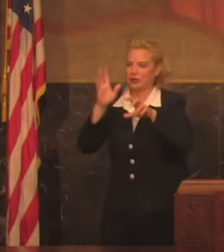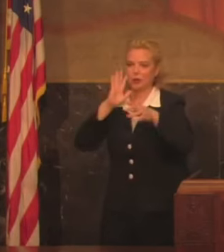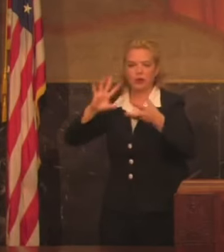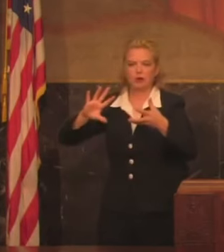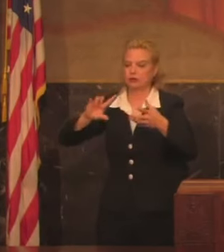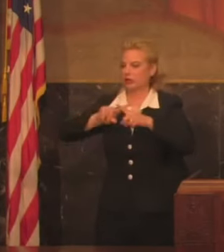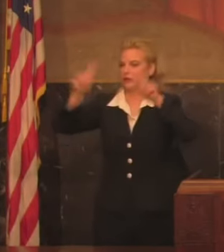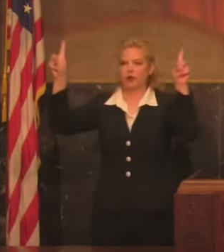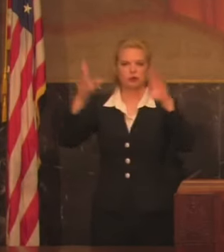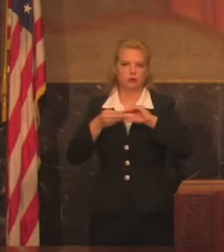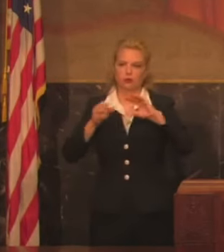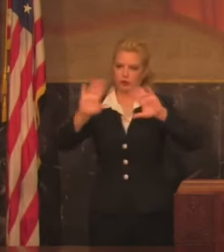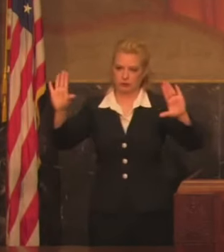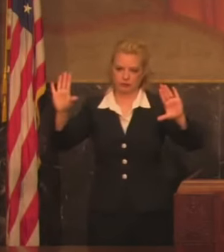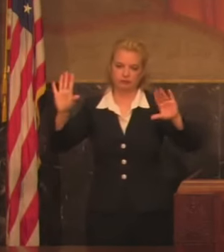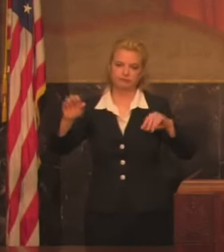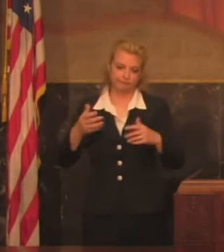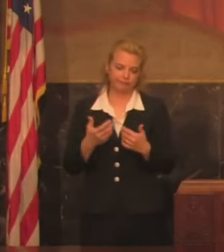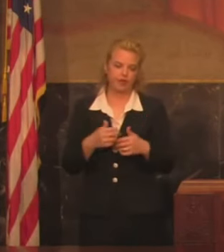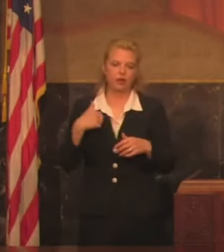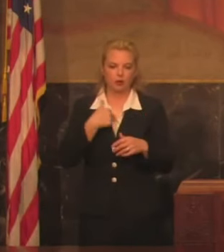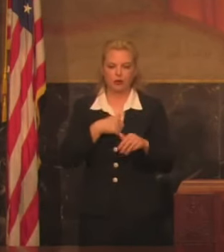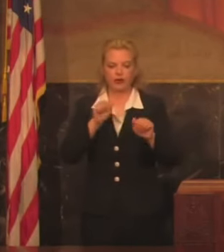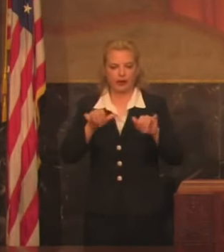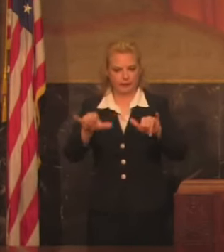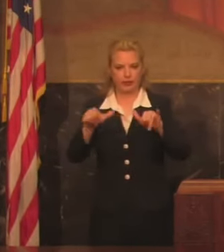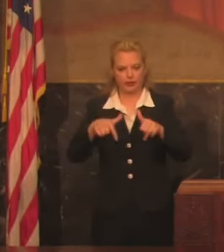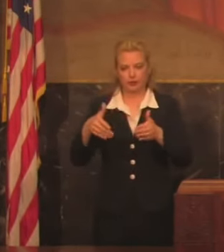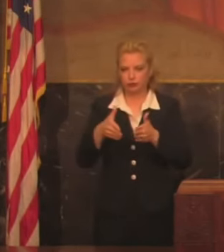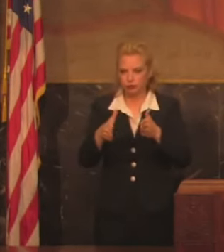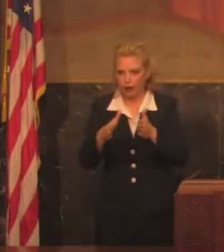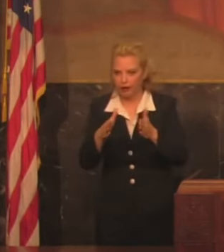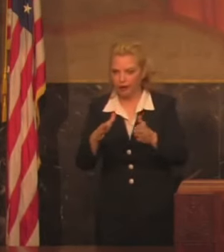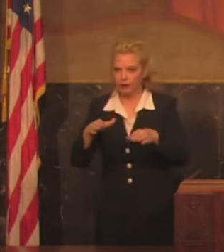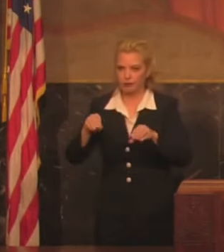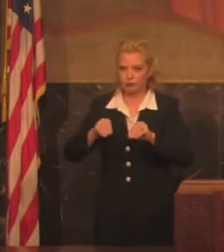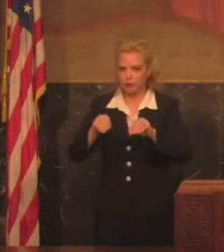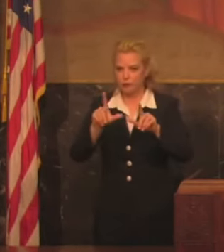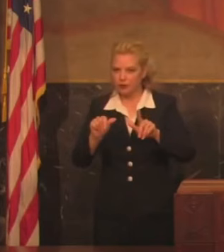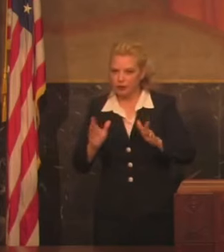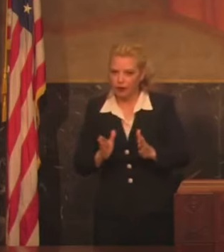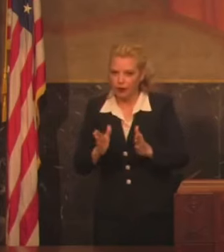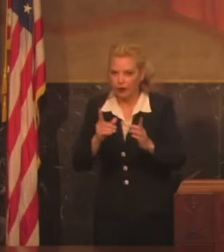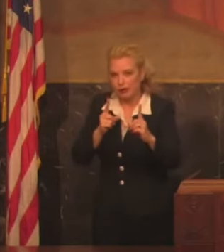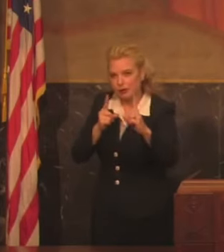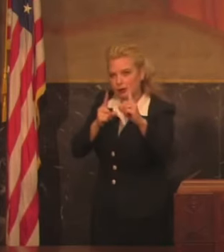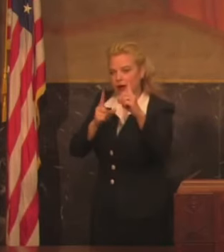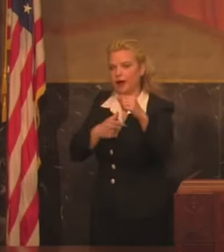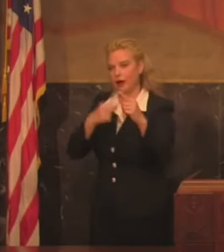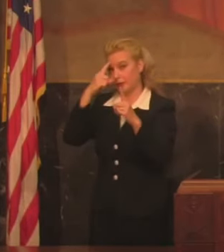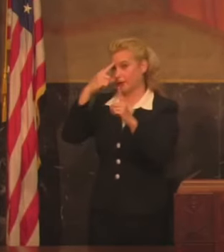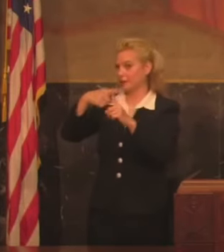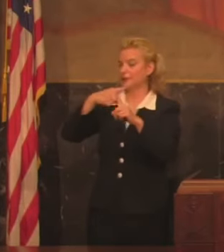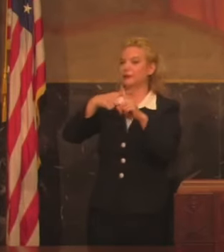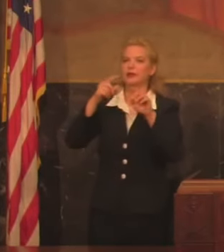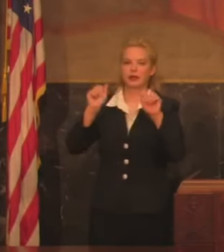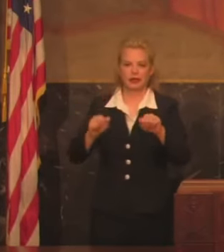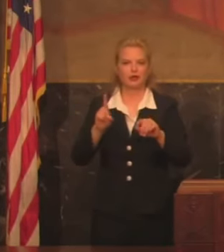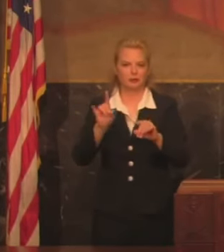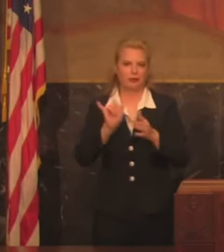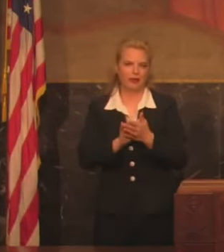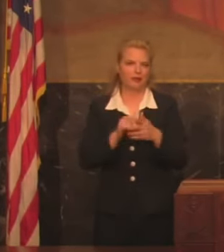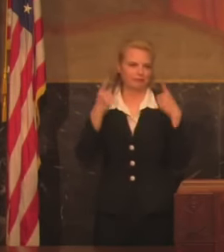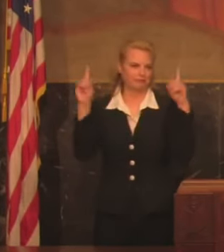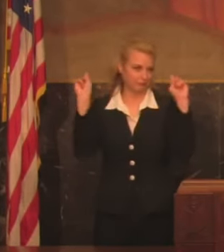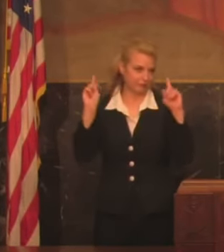state. We can stay on this track, on the right track, and move Louisiana forward. I'm optimistic that we're actually going to be able to get